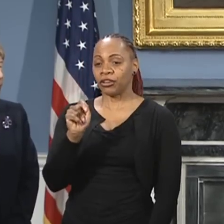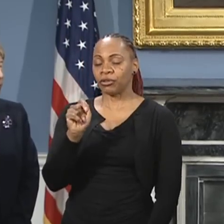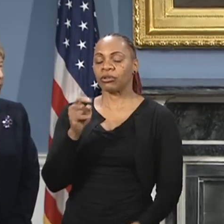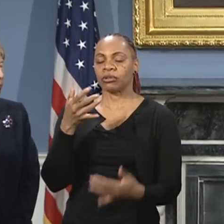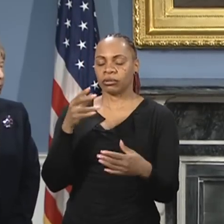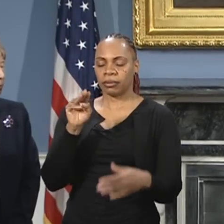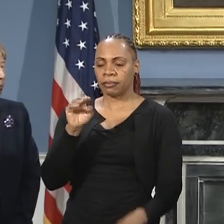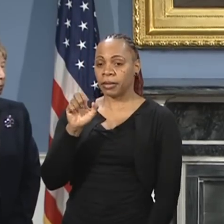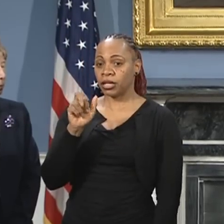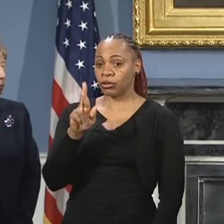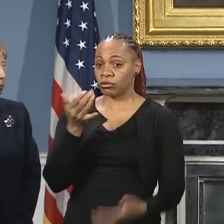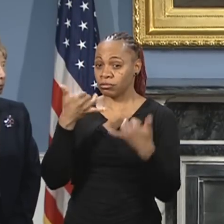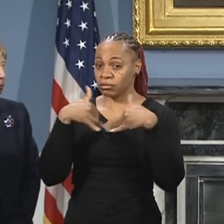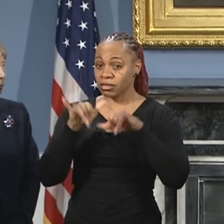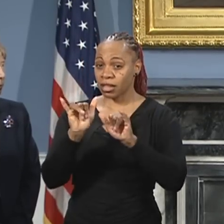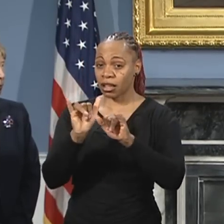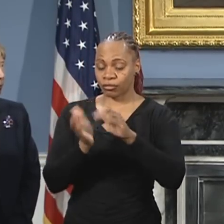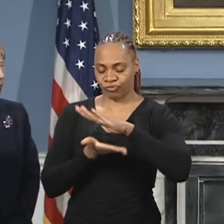this situation.